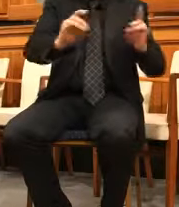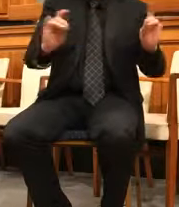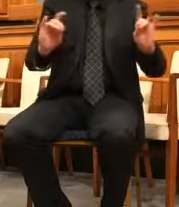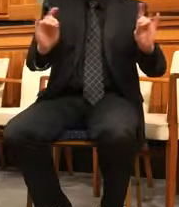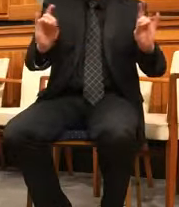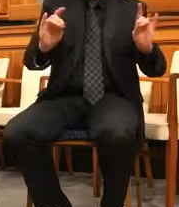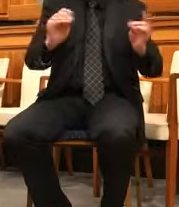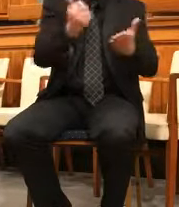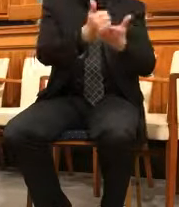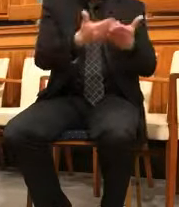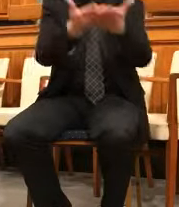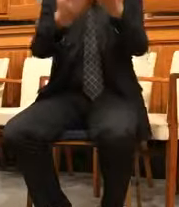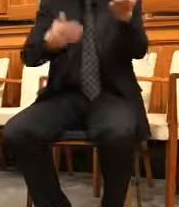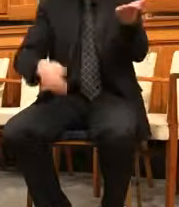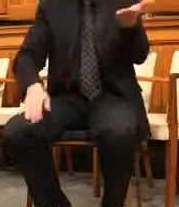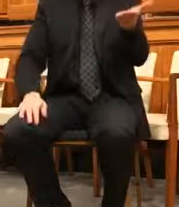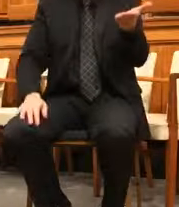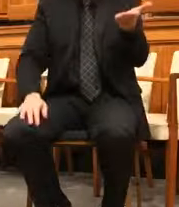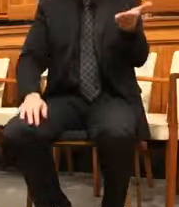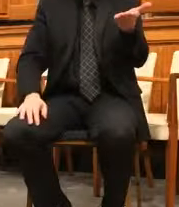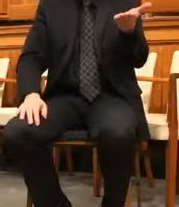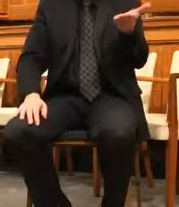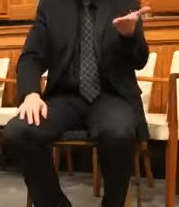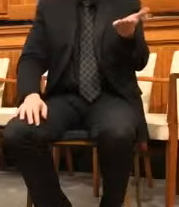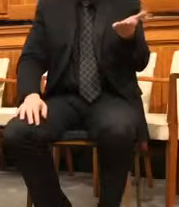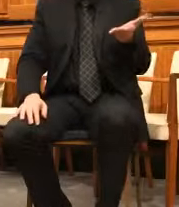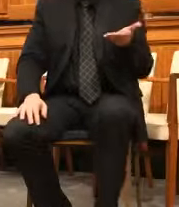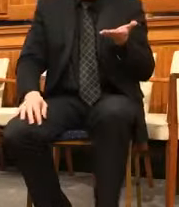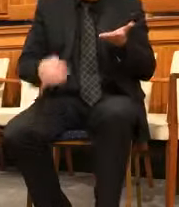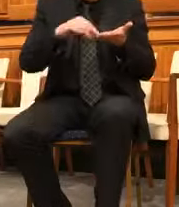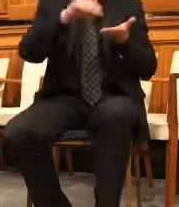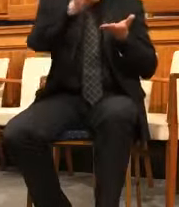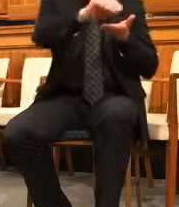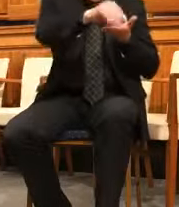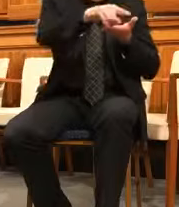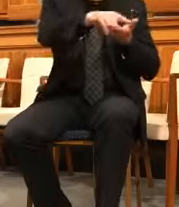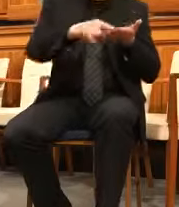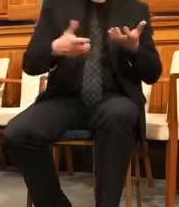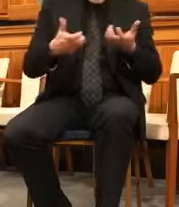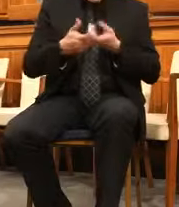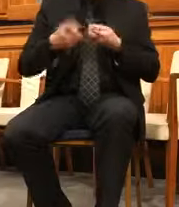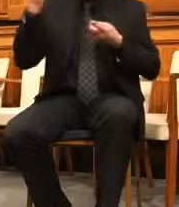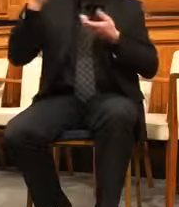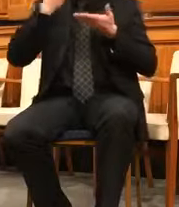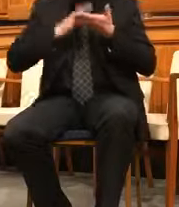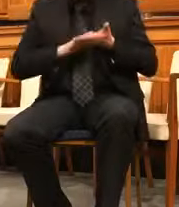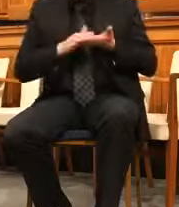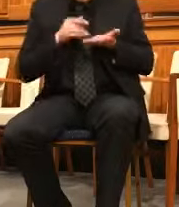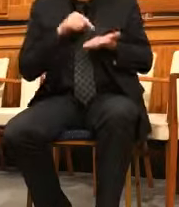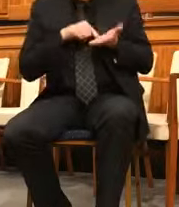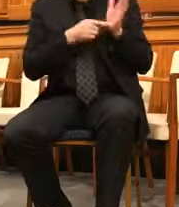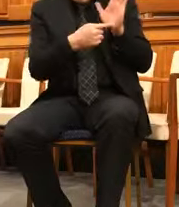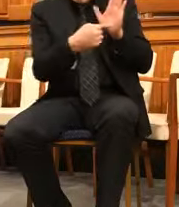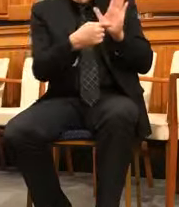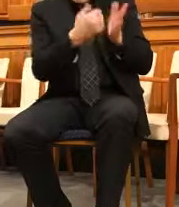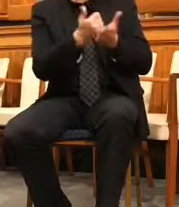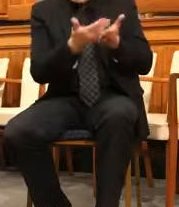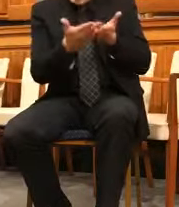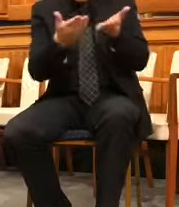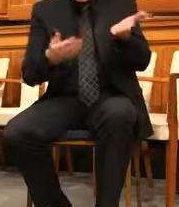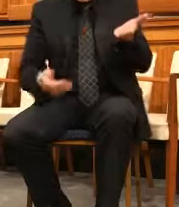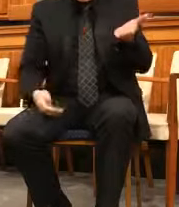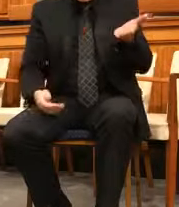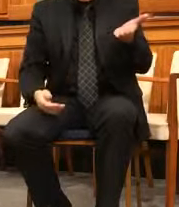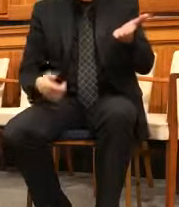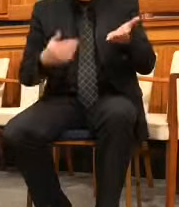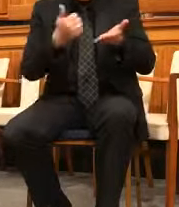forgiveness, but they taught the people how God forgives. What happens is this, the sacrifices said. There